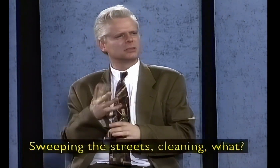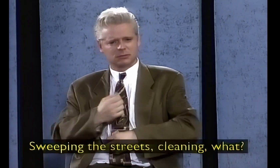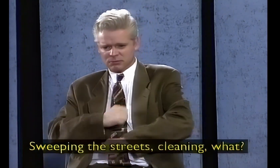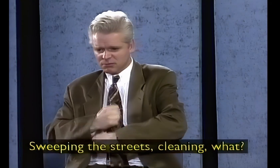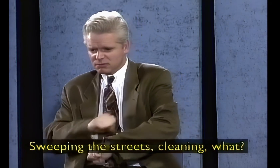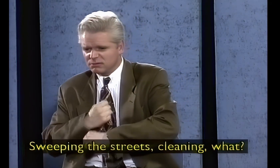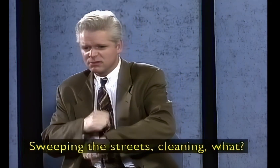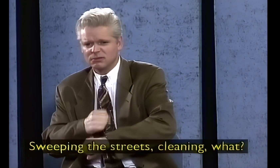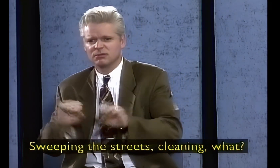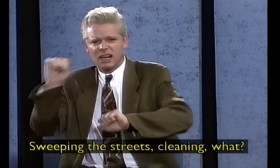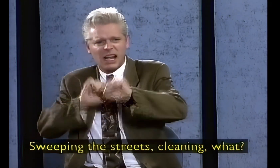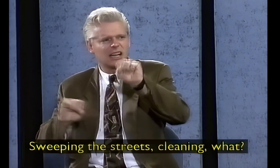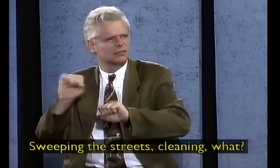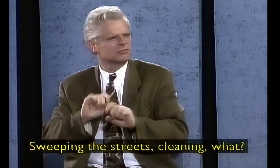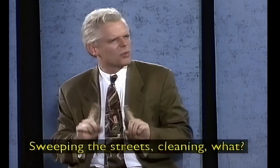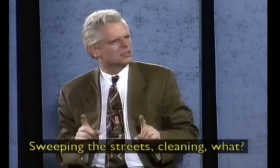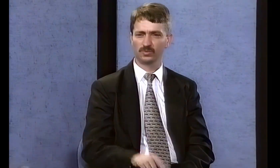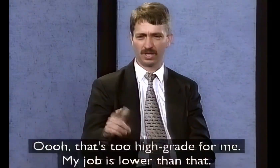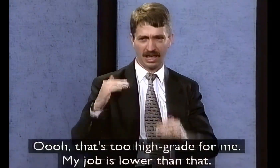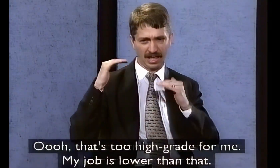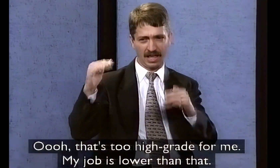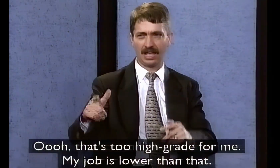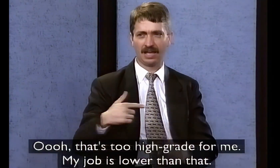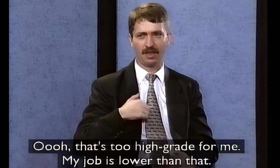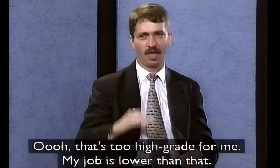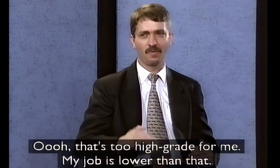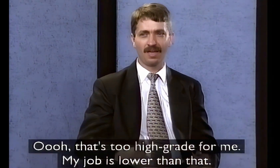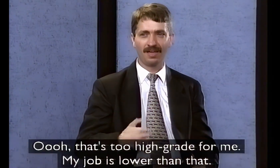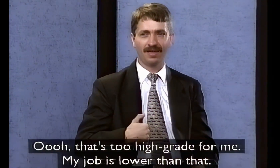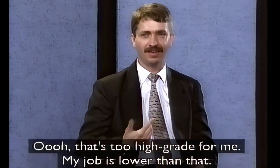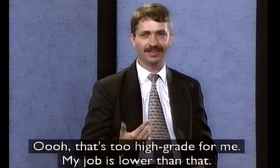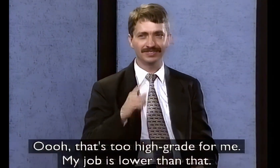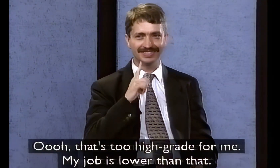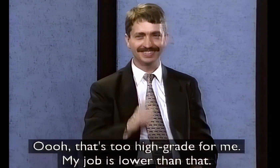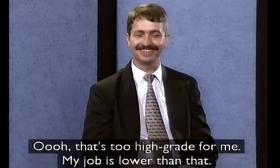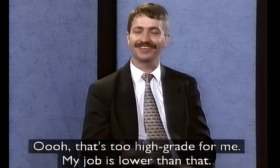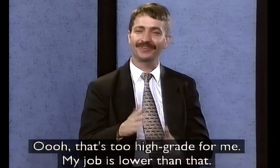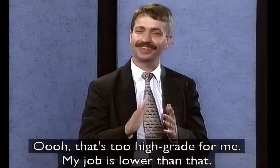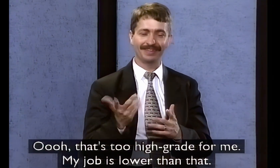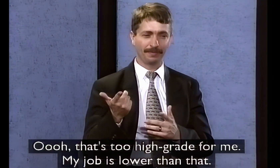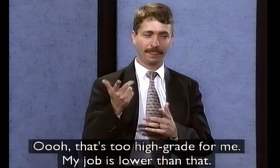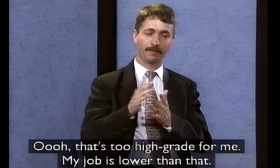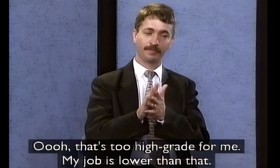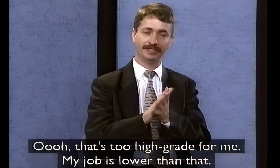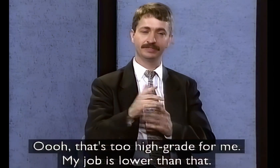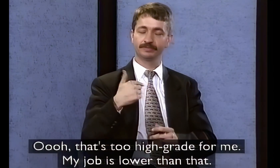your job entail exactly? Sweeping the streets, cleaning, what exactly? Ooh, that's too high grade for me. My job's lower than